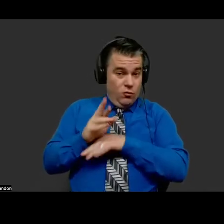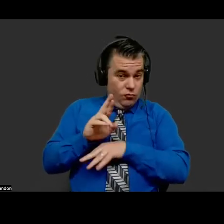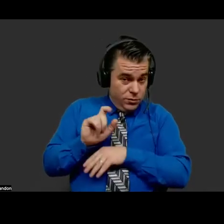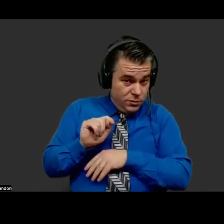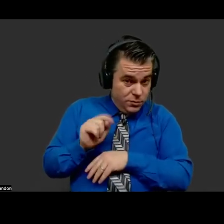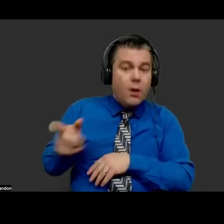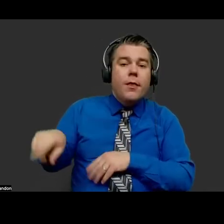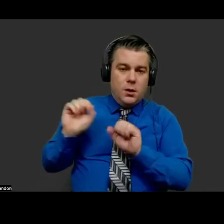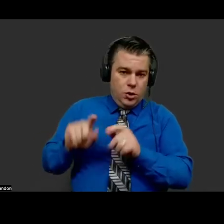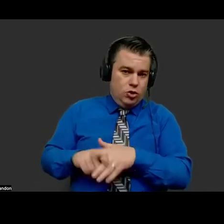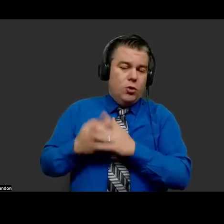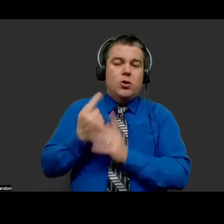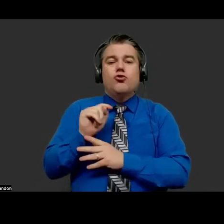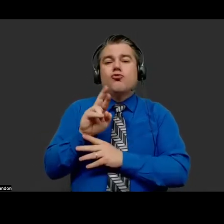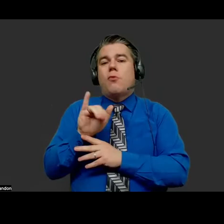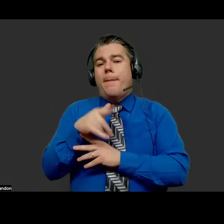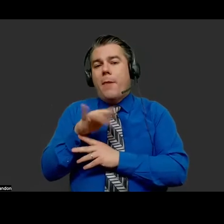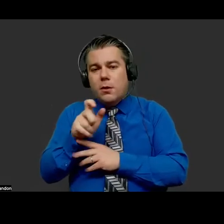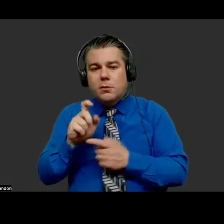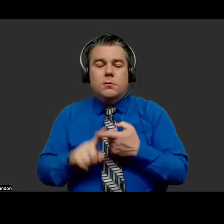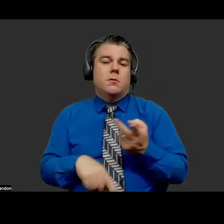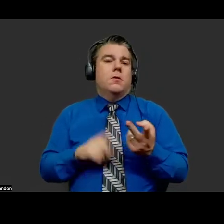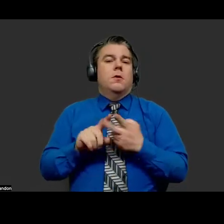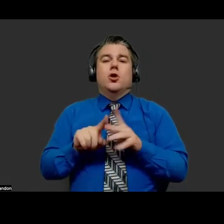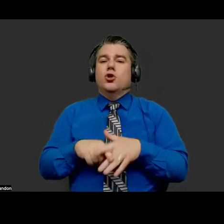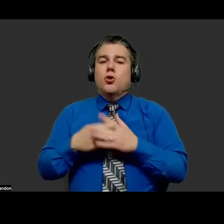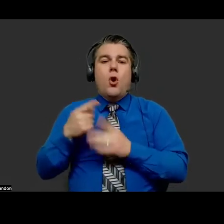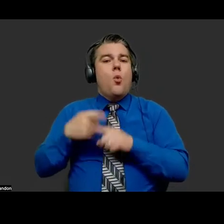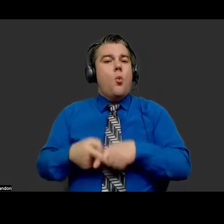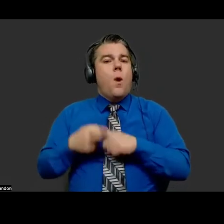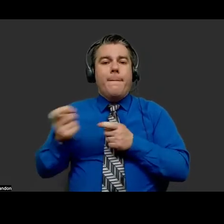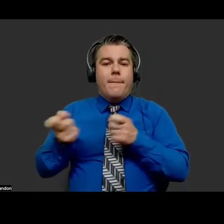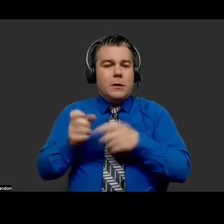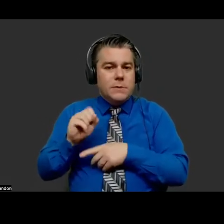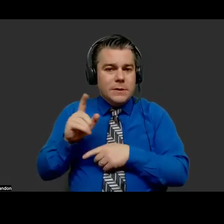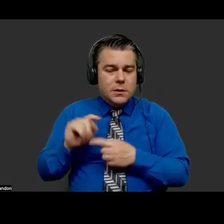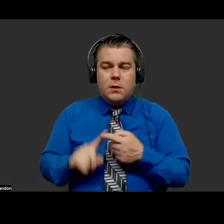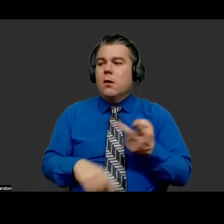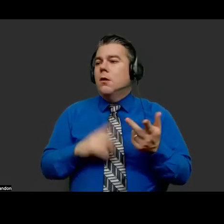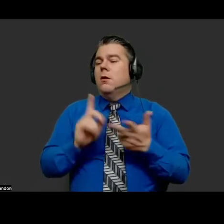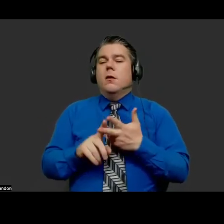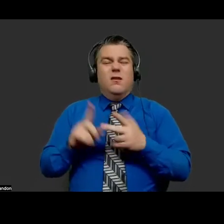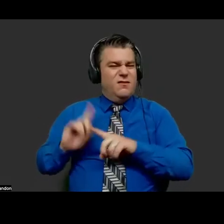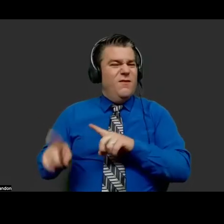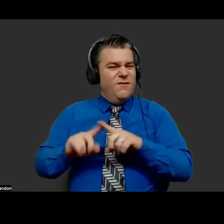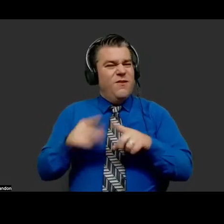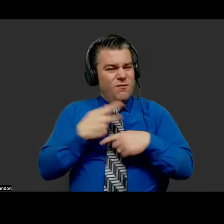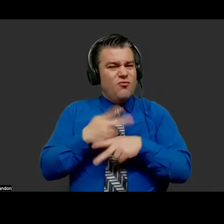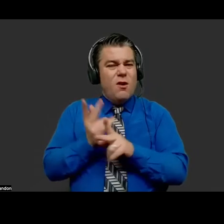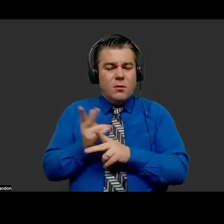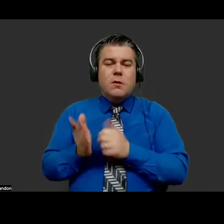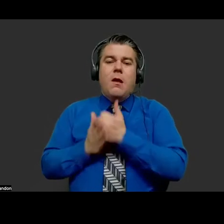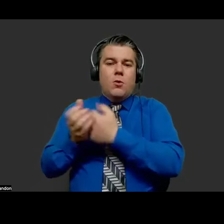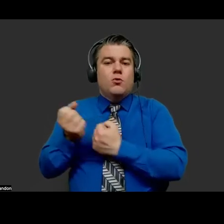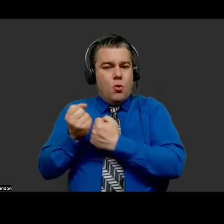get started on the triplex. They can get started on our weight management set. They can get started on all these different products that help support them